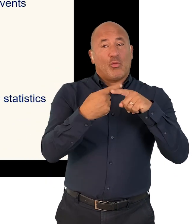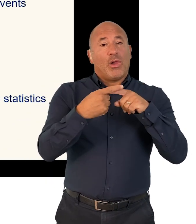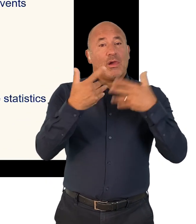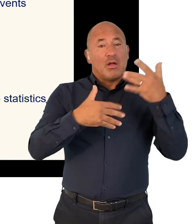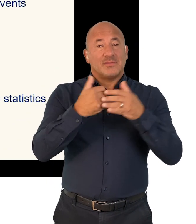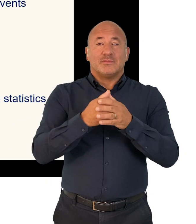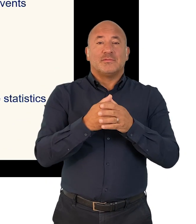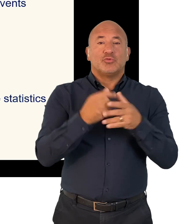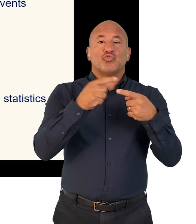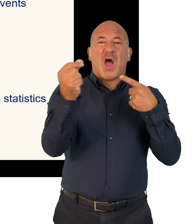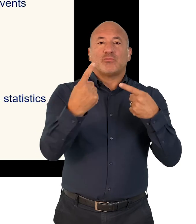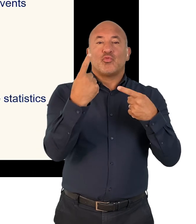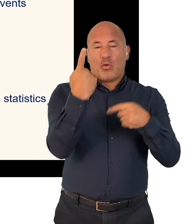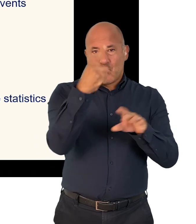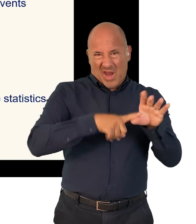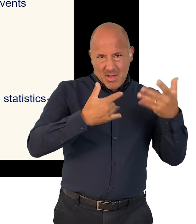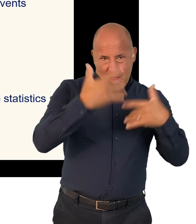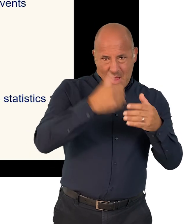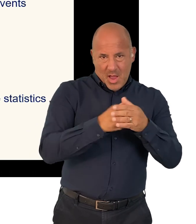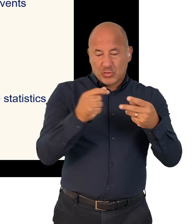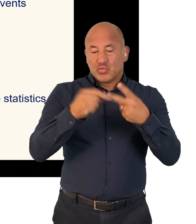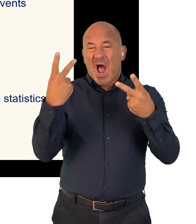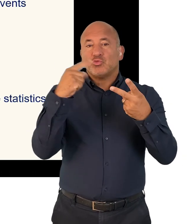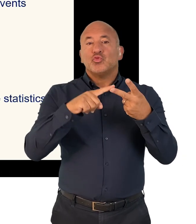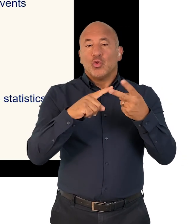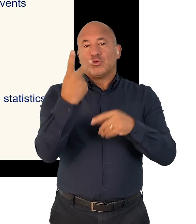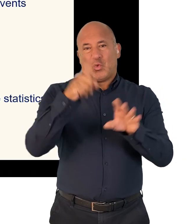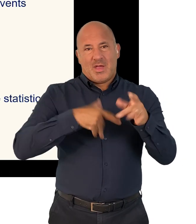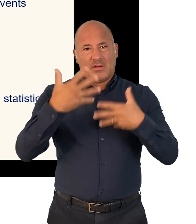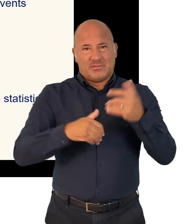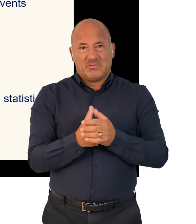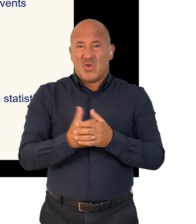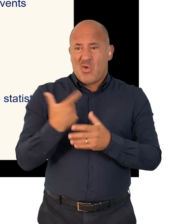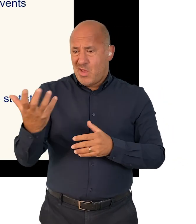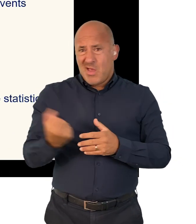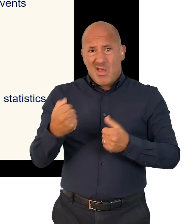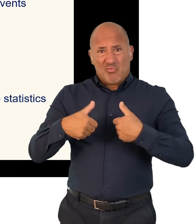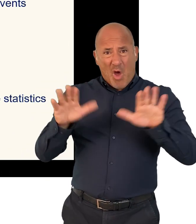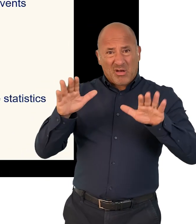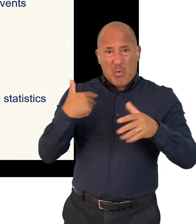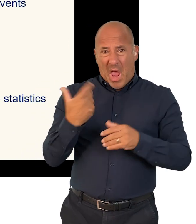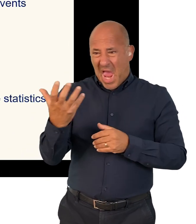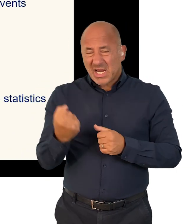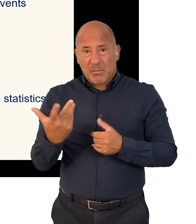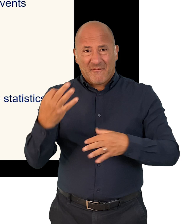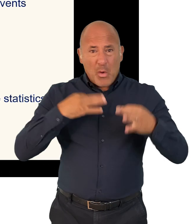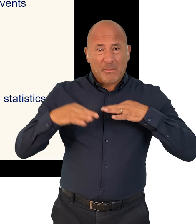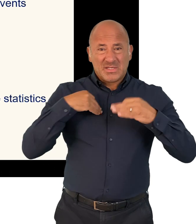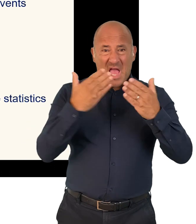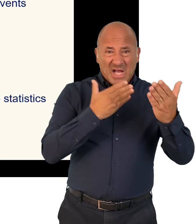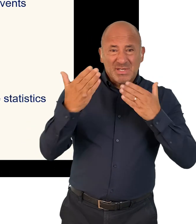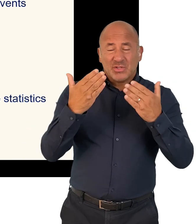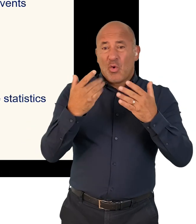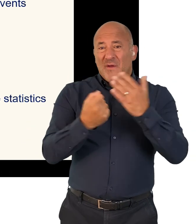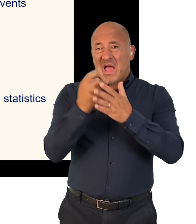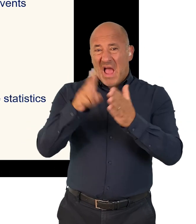figures, again, 1 year for strand 1 and 2 years for strand 2, for lost revenue or income from performances, exhibitions